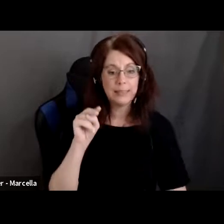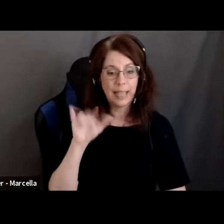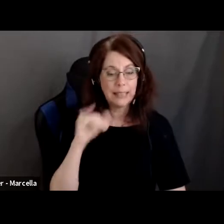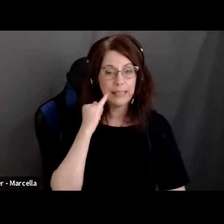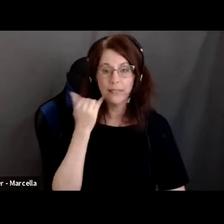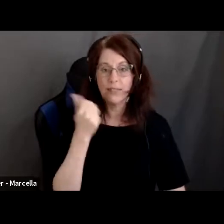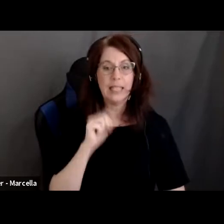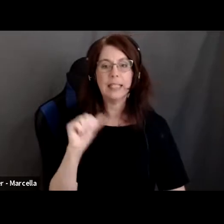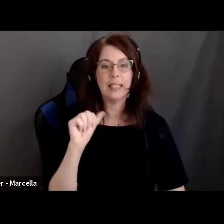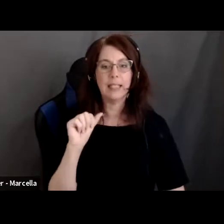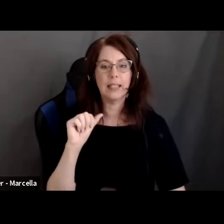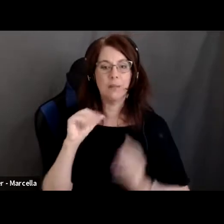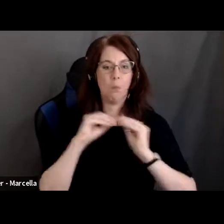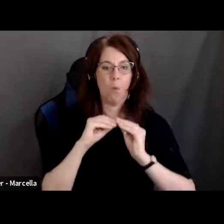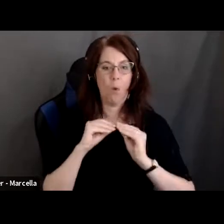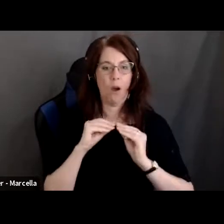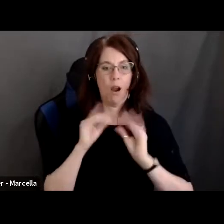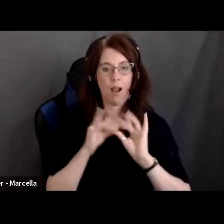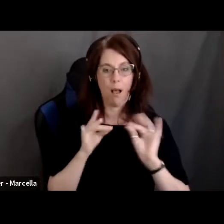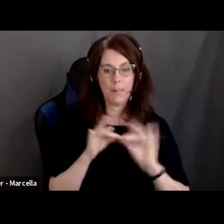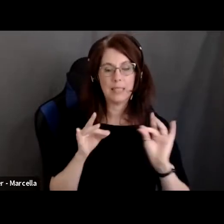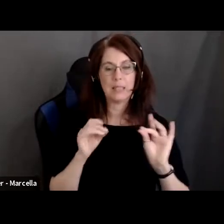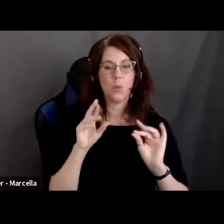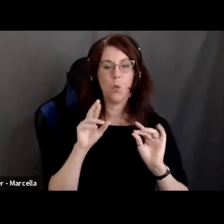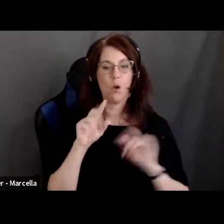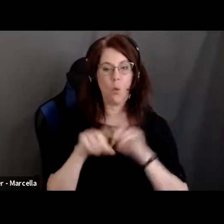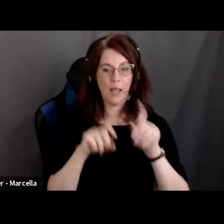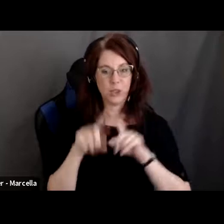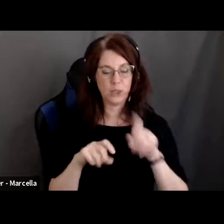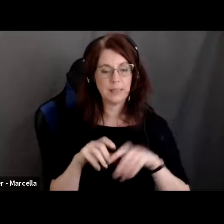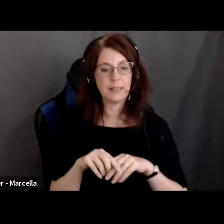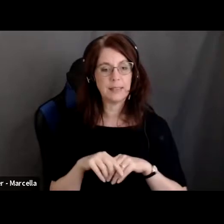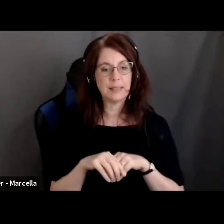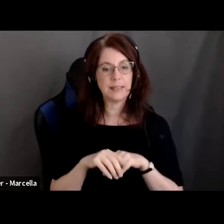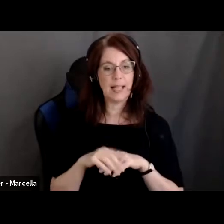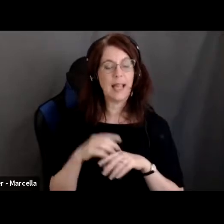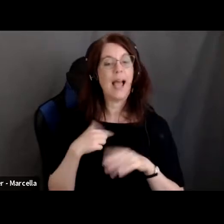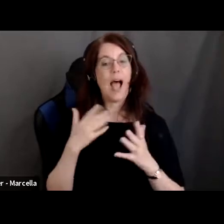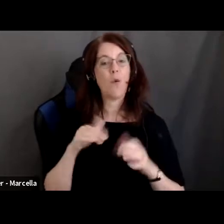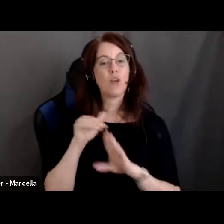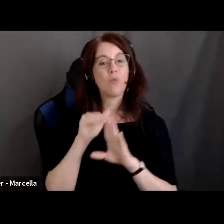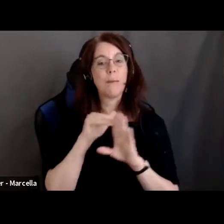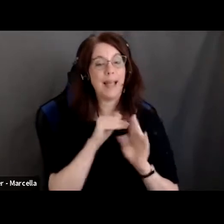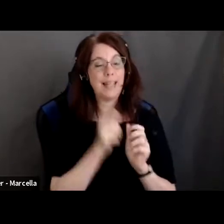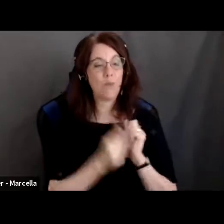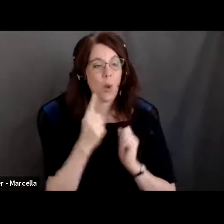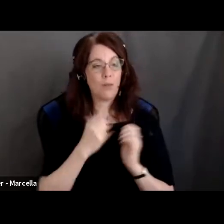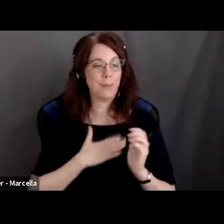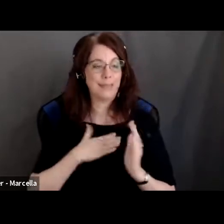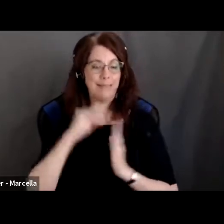have any more comments or questions. I want to remind everyone to fill out